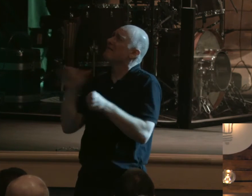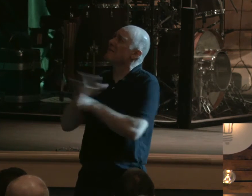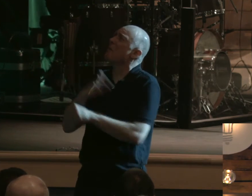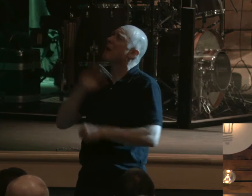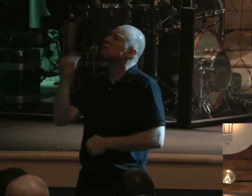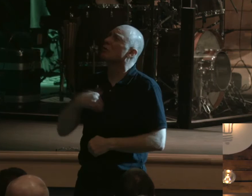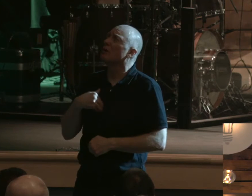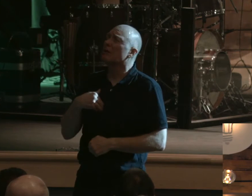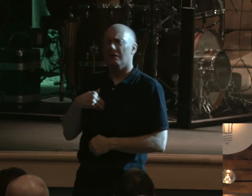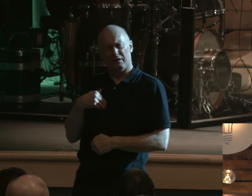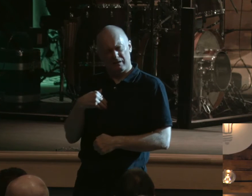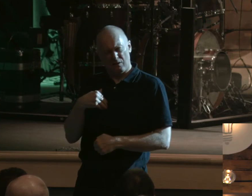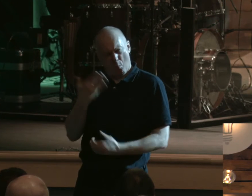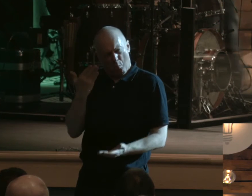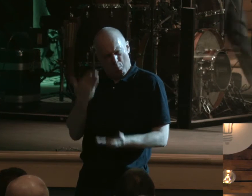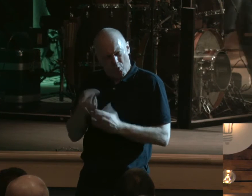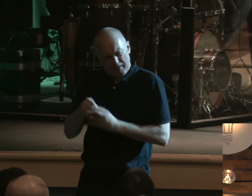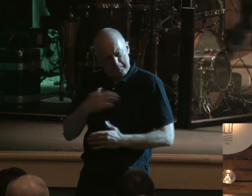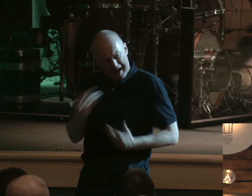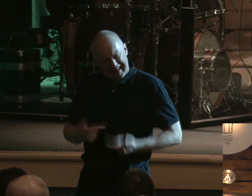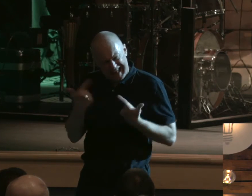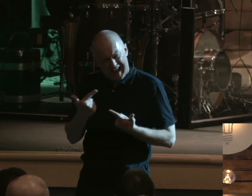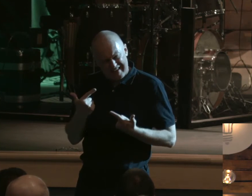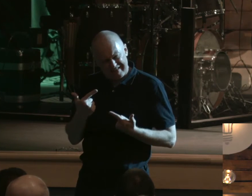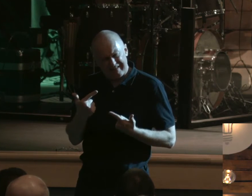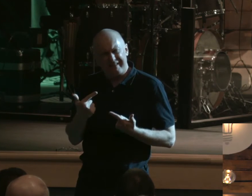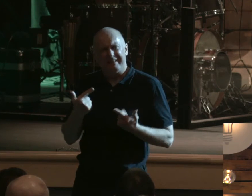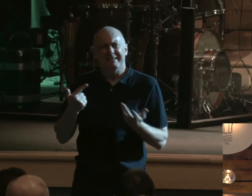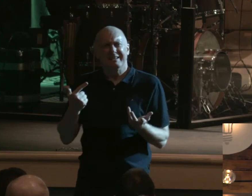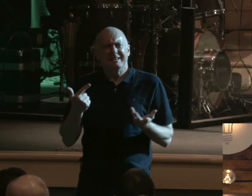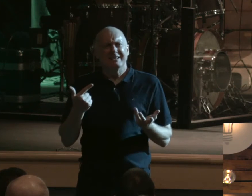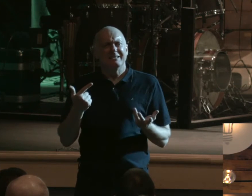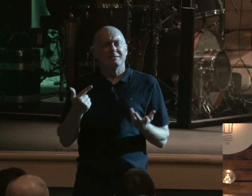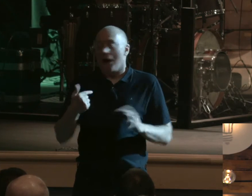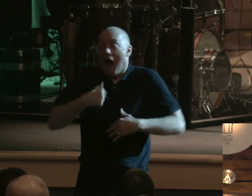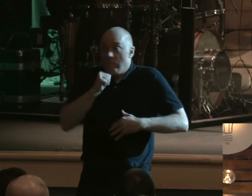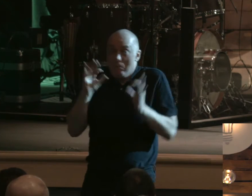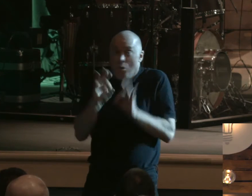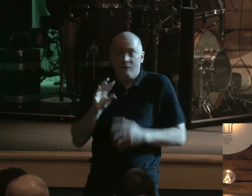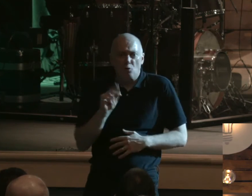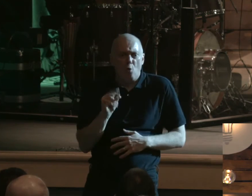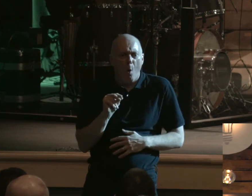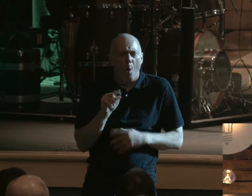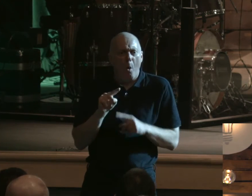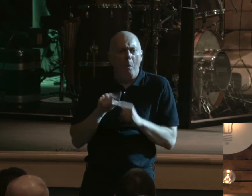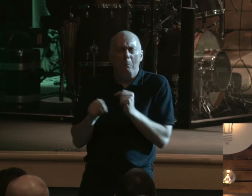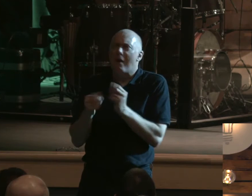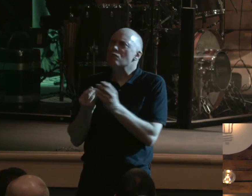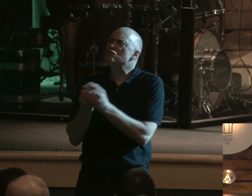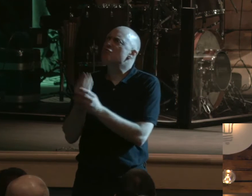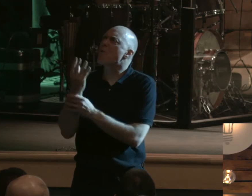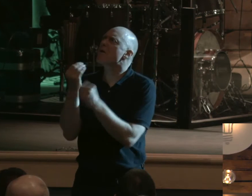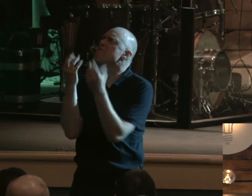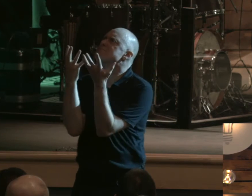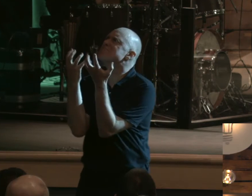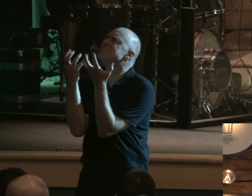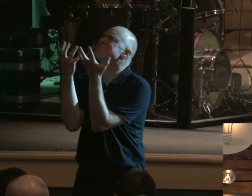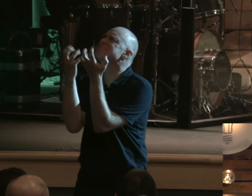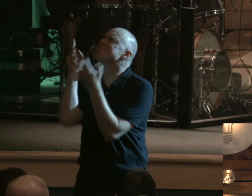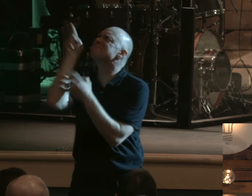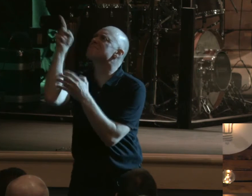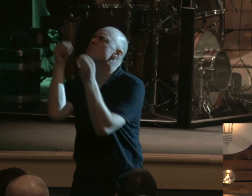Is there evidence in my life of love, not perfection, but of a growing appetite for the things of